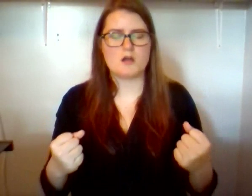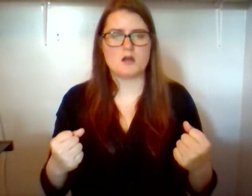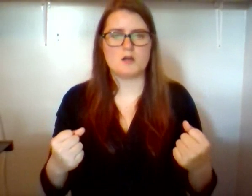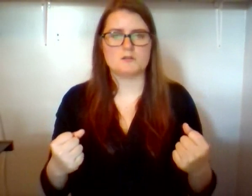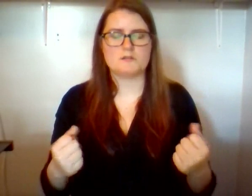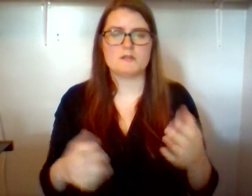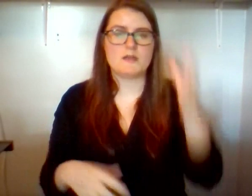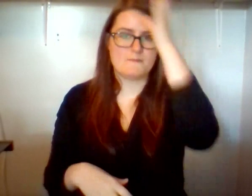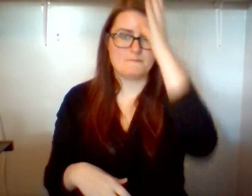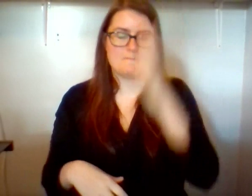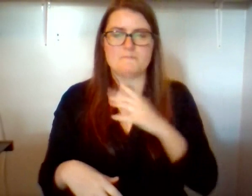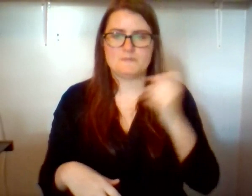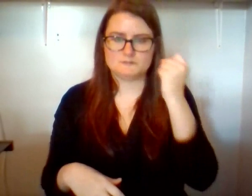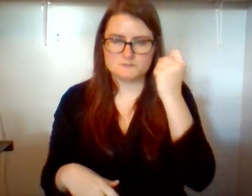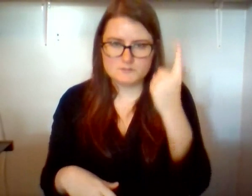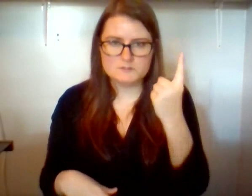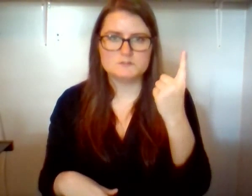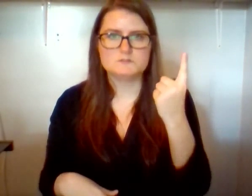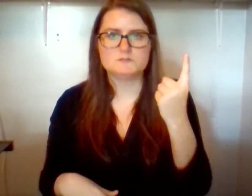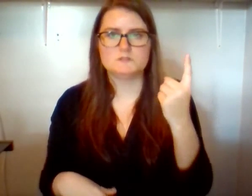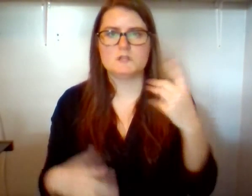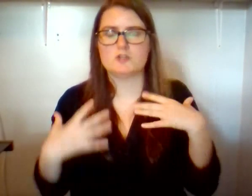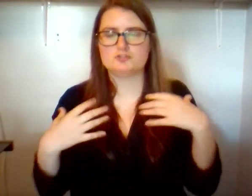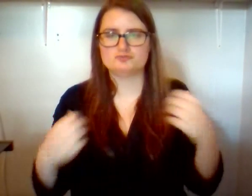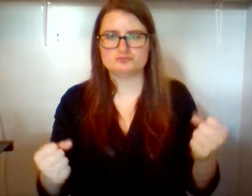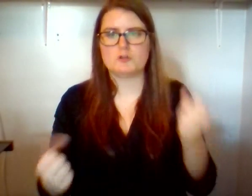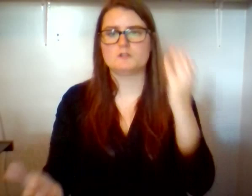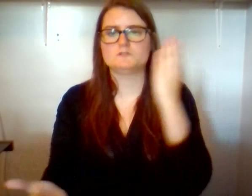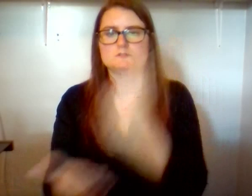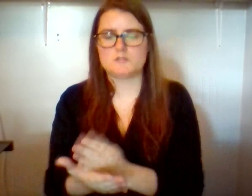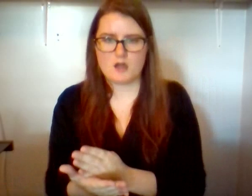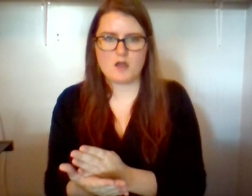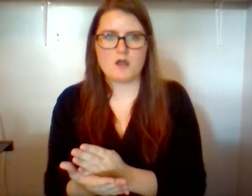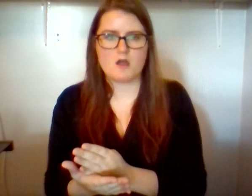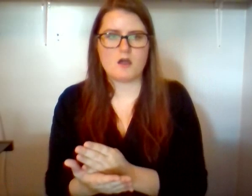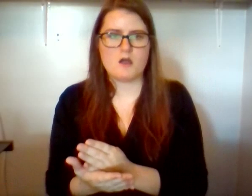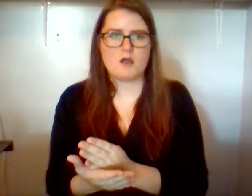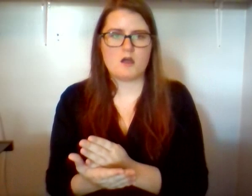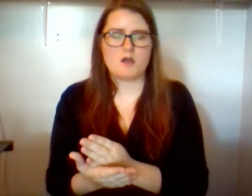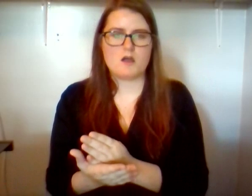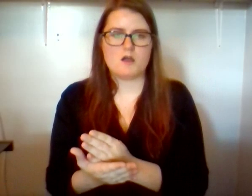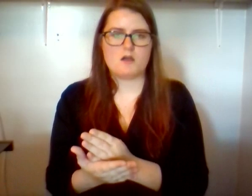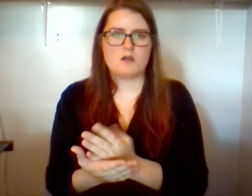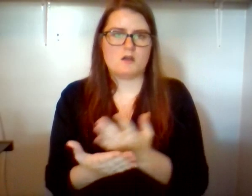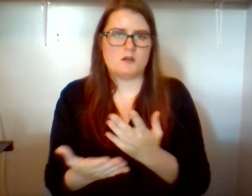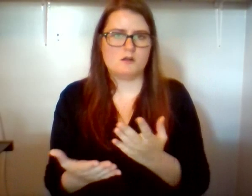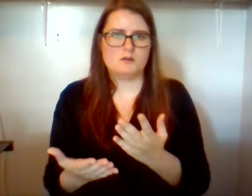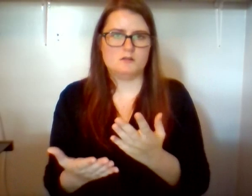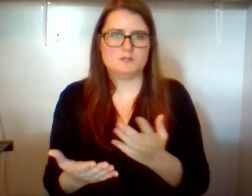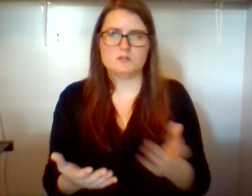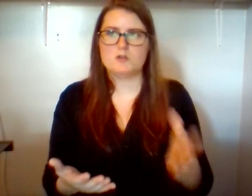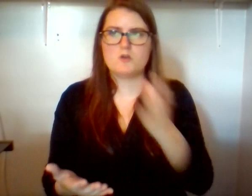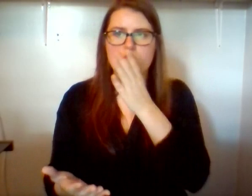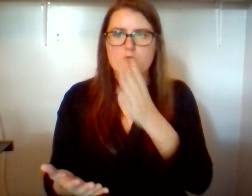pure and holy pattern. Don't make her be the one to bring it up or to put on the brakes. Lead her